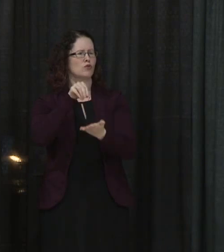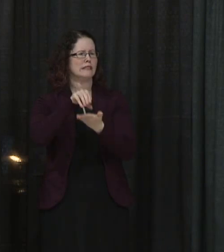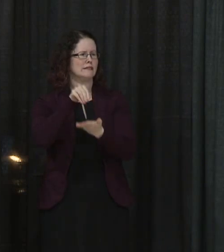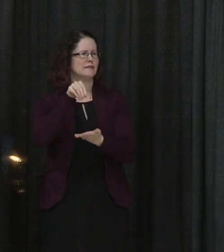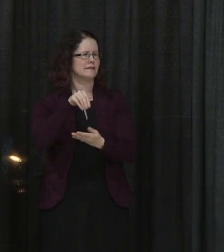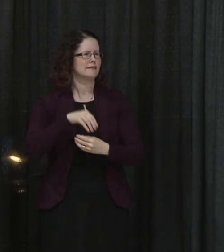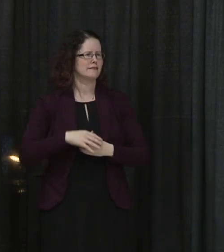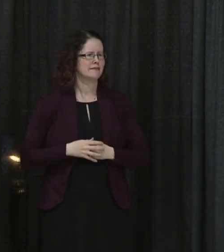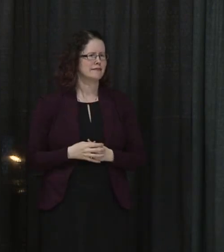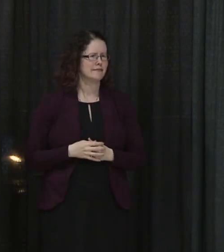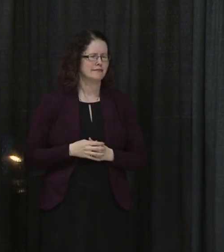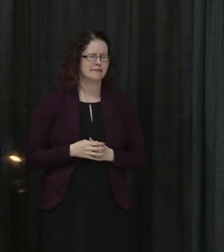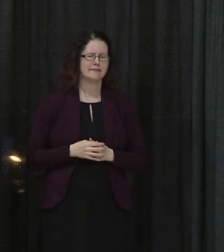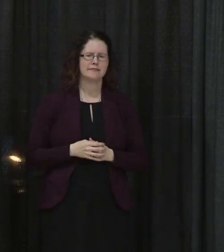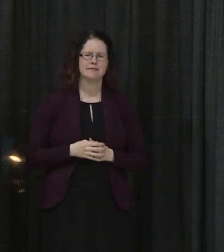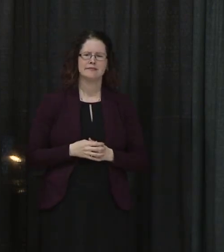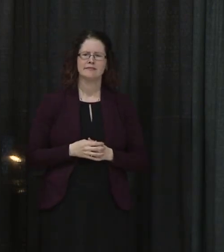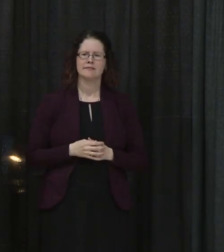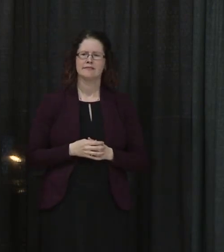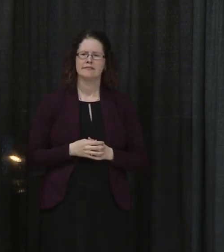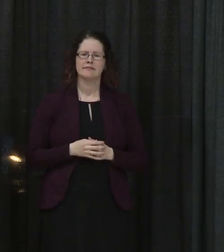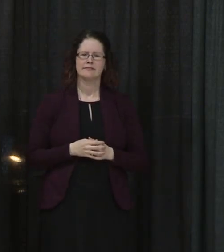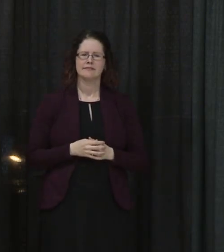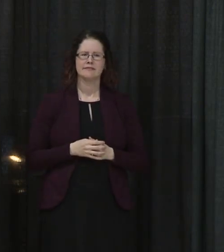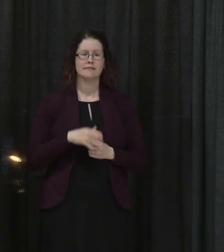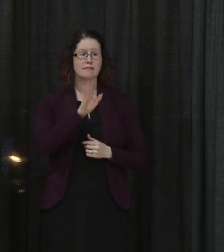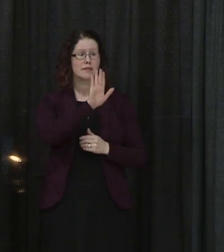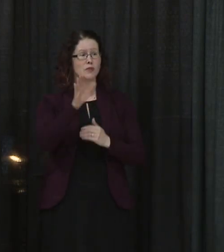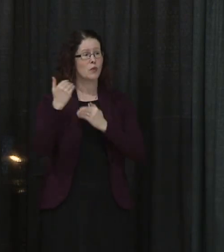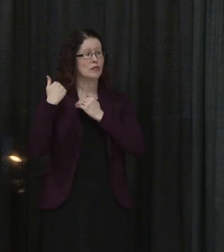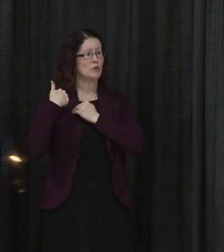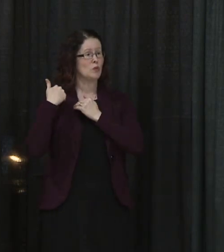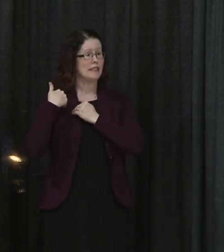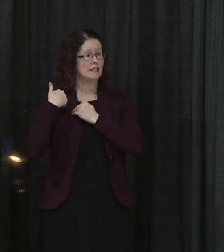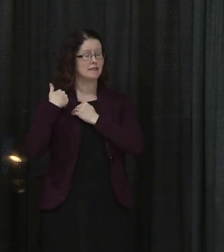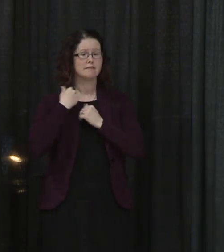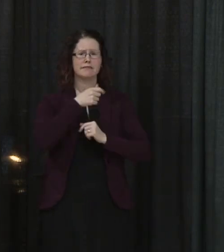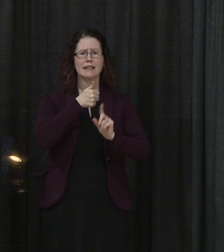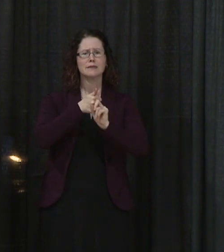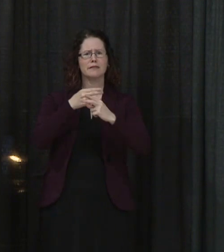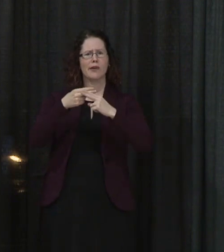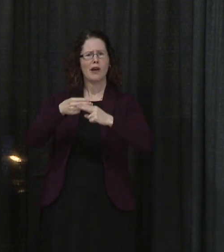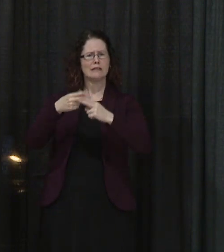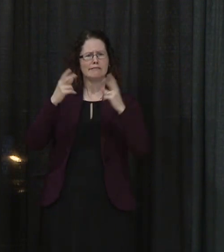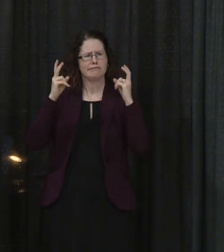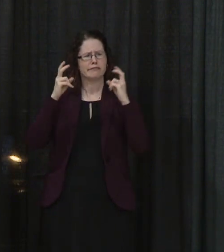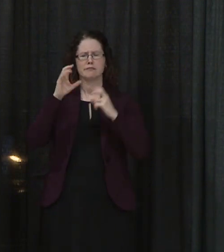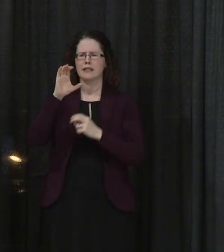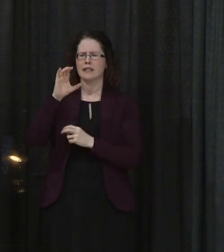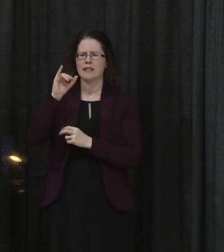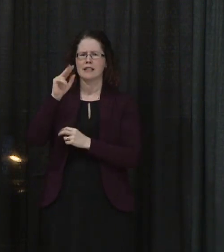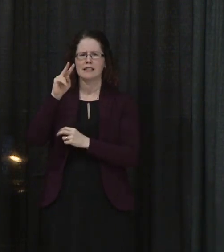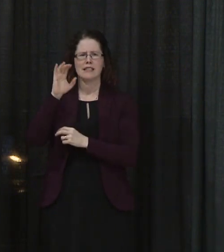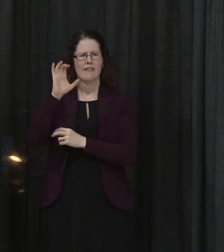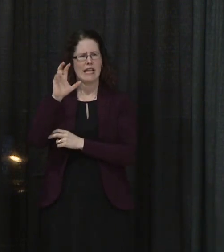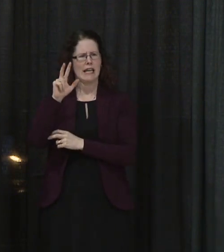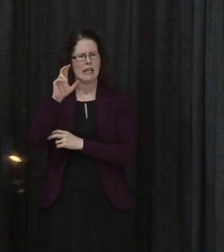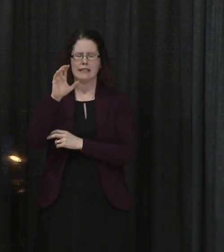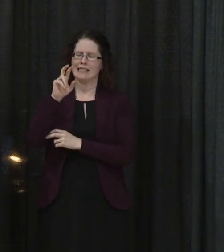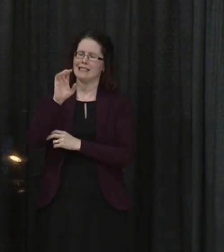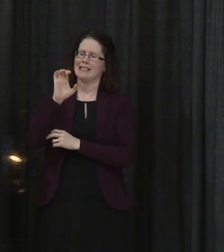learn." He added that we all have a duty, in fact, he called it a civic responsibility, to always expect